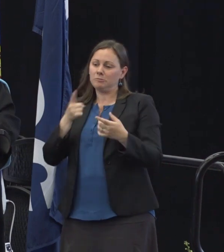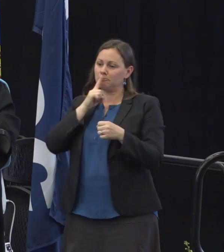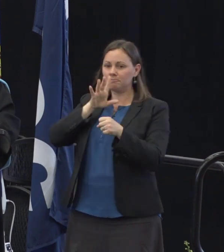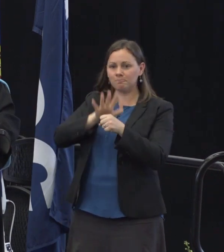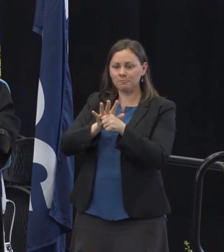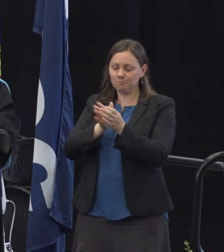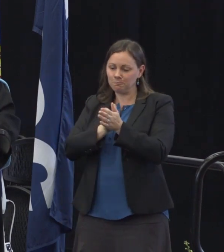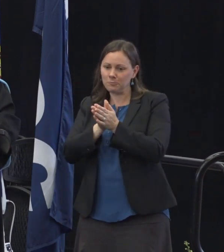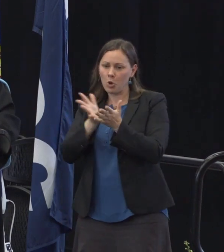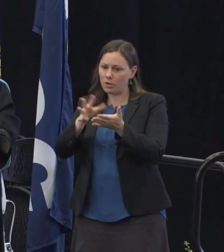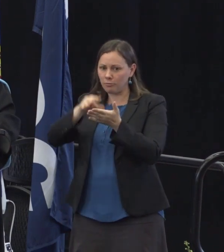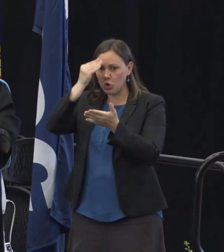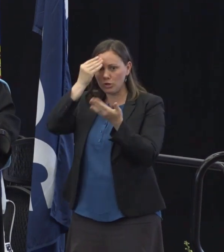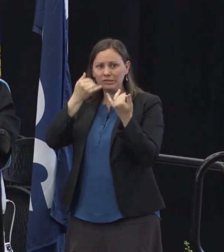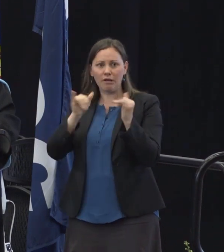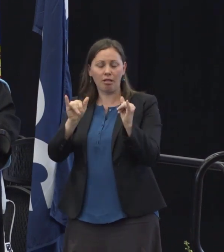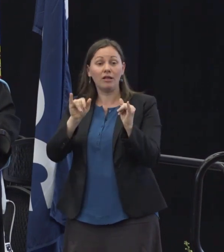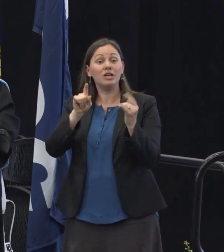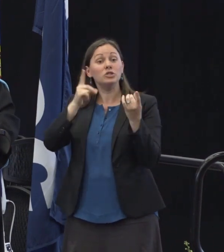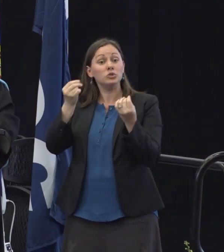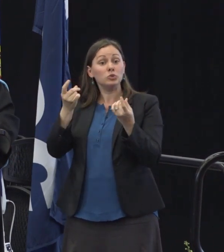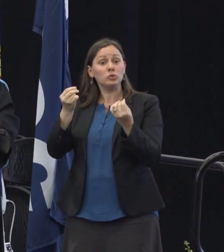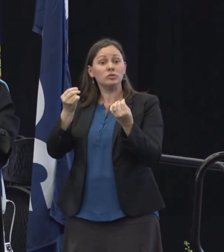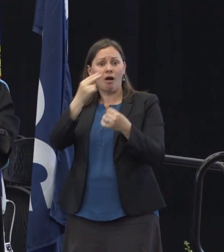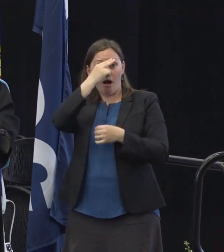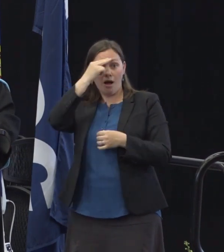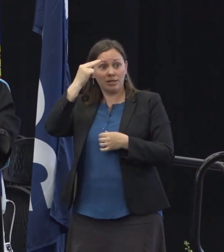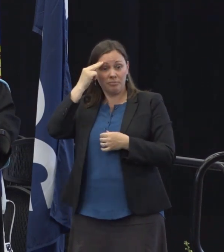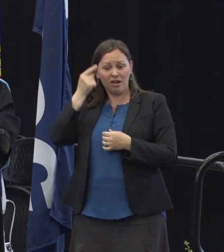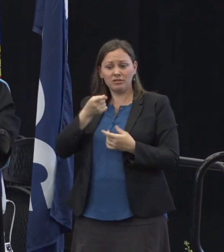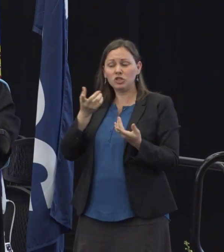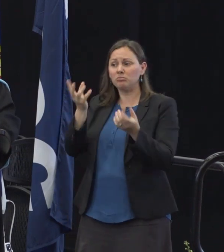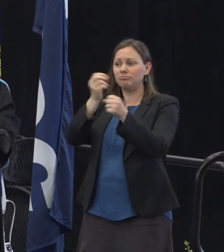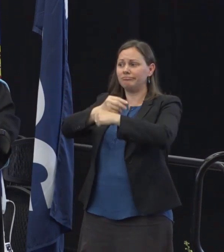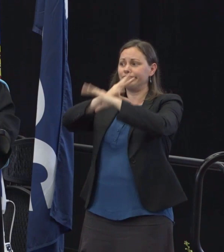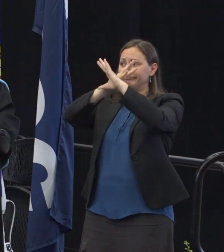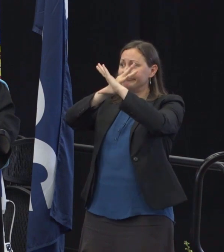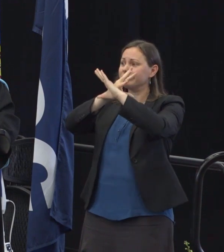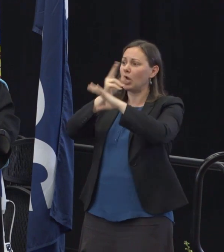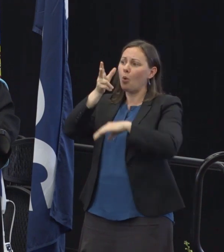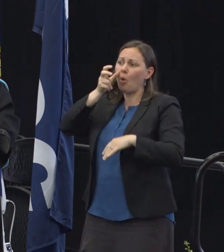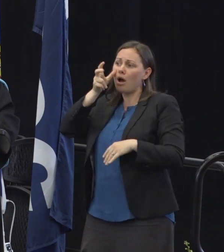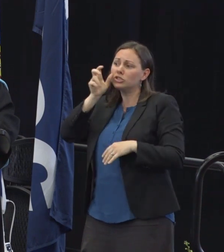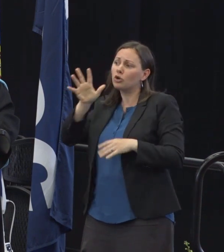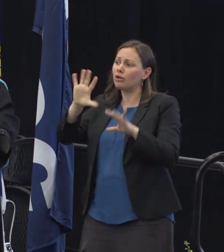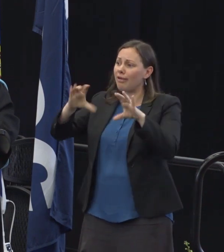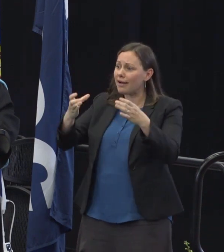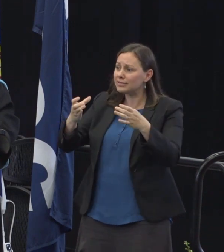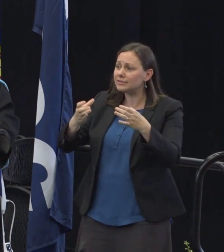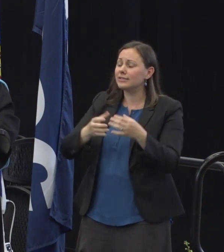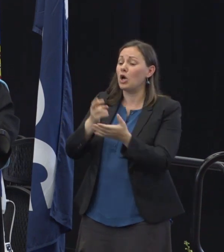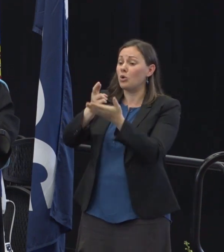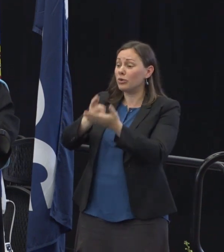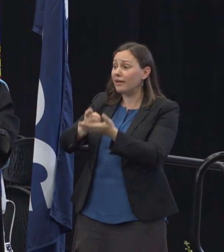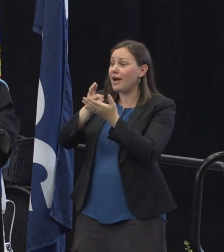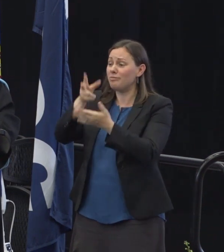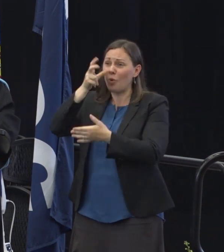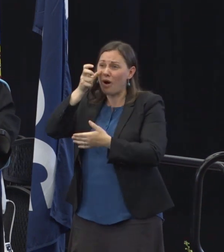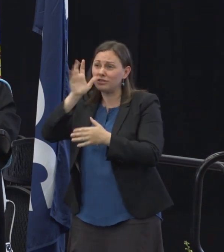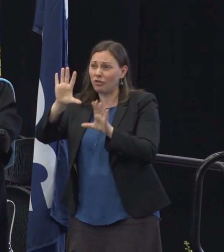join classes via video conference from the hospital and during rehab to ensure her